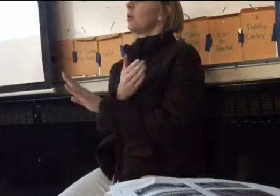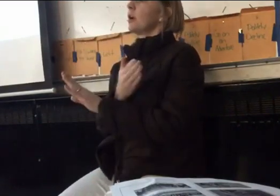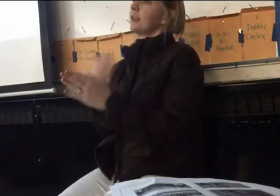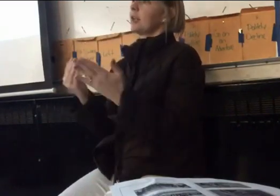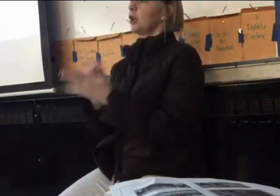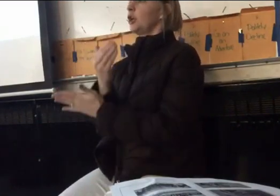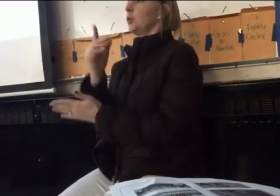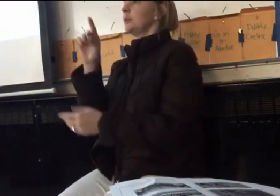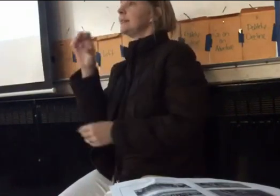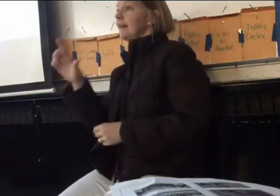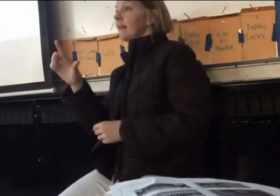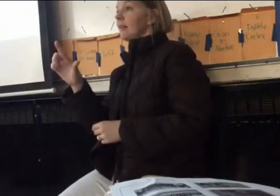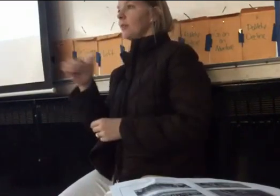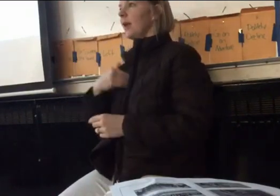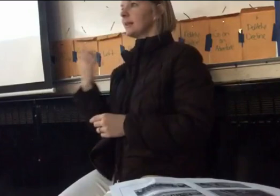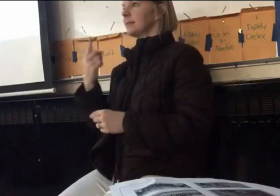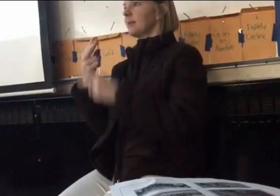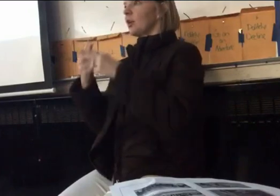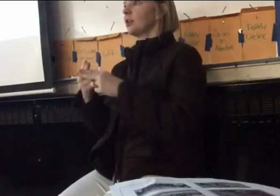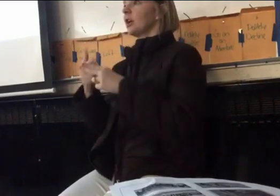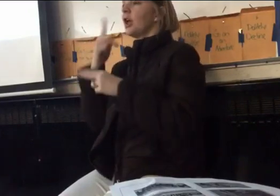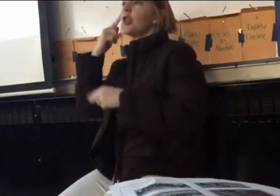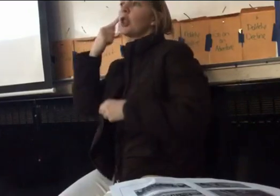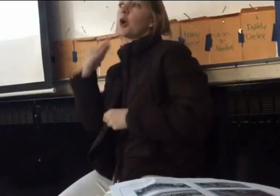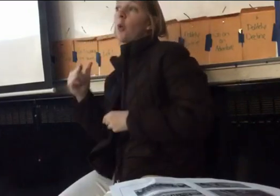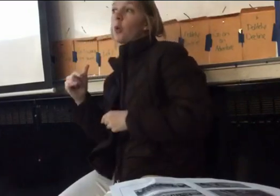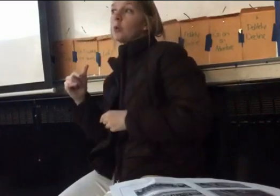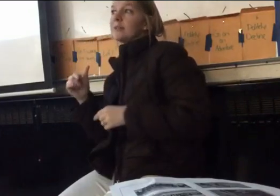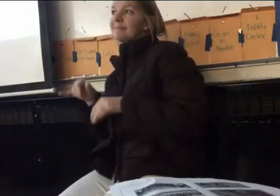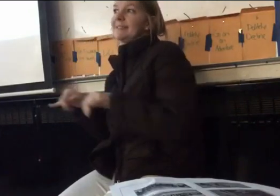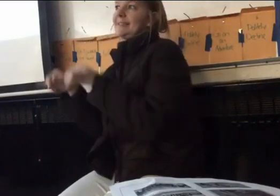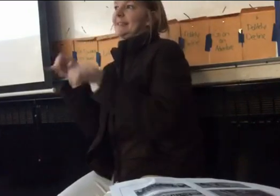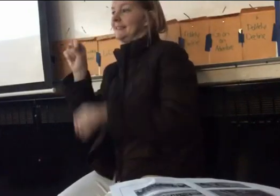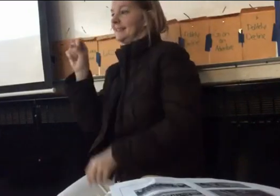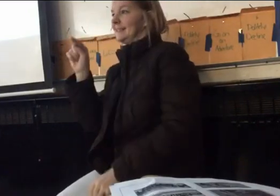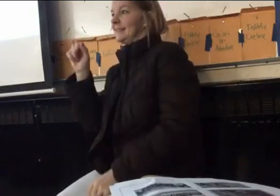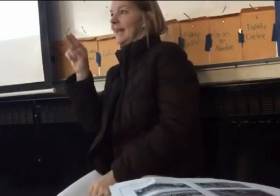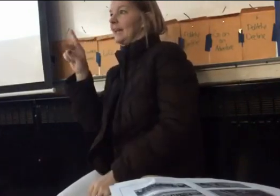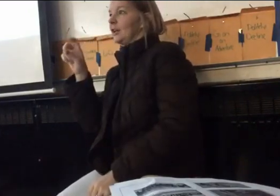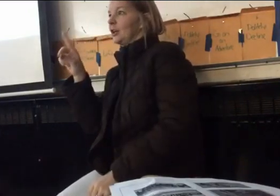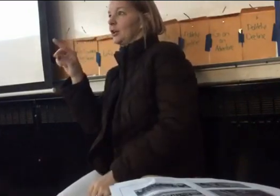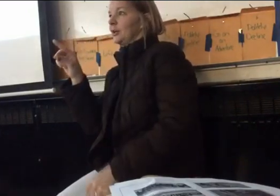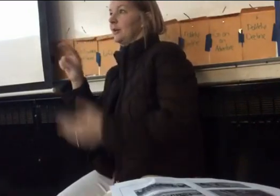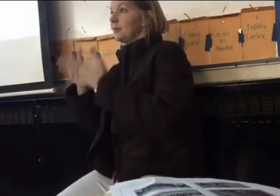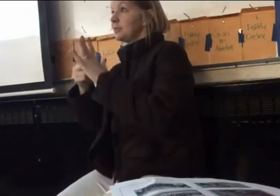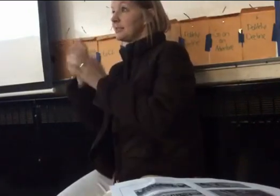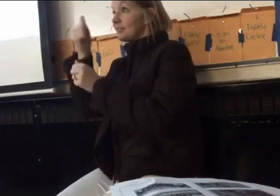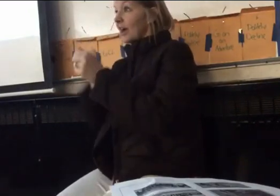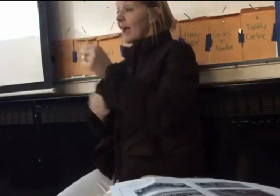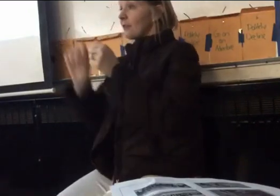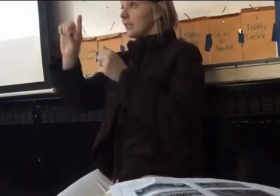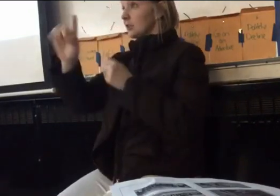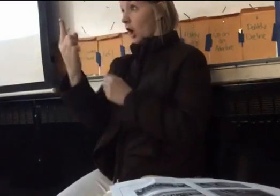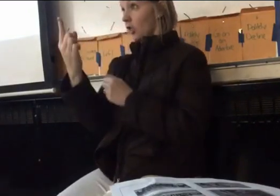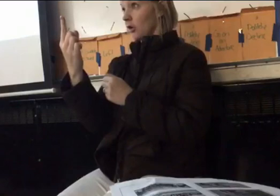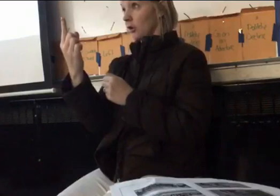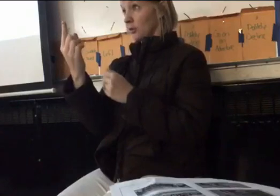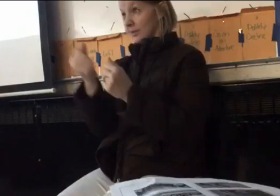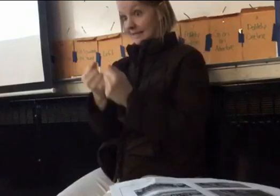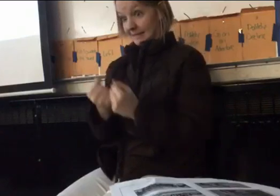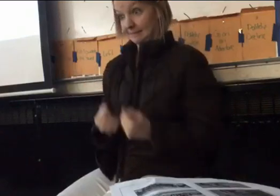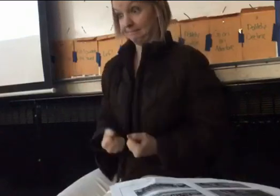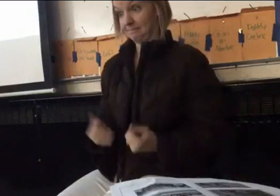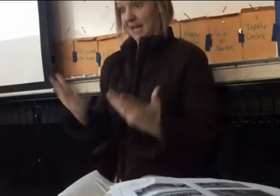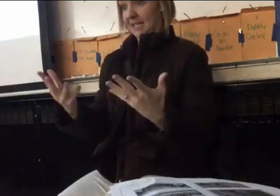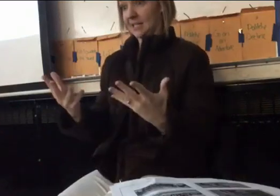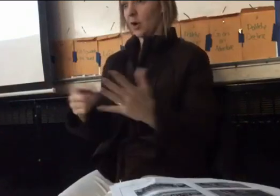Deal, we had this thing called the gold standard. That meant for every single dollar that was in the U.S. government that we spent, we had